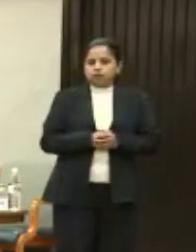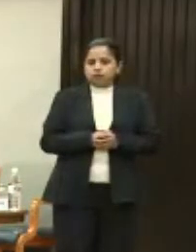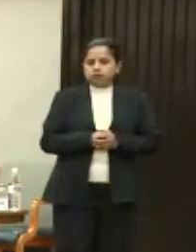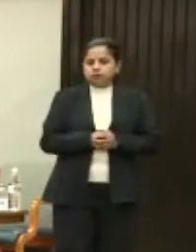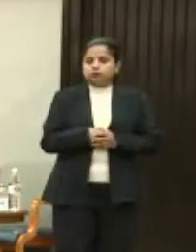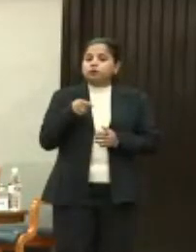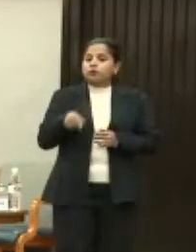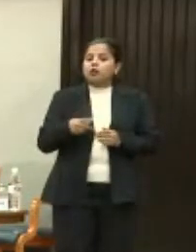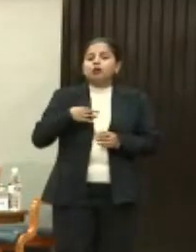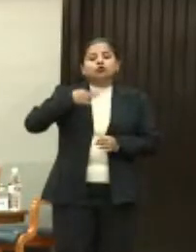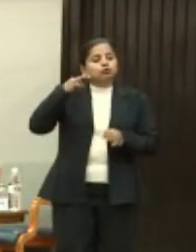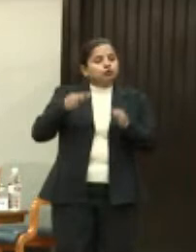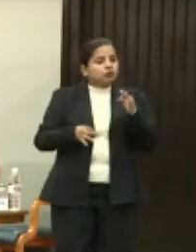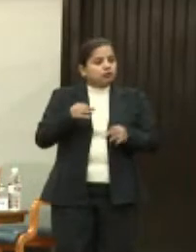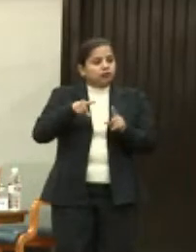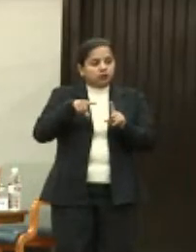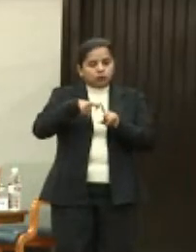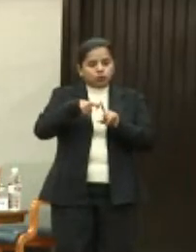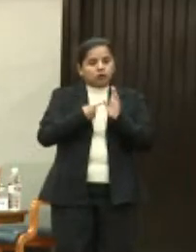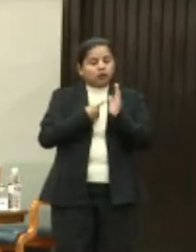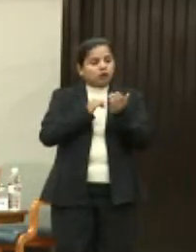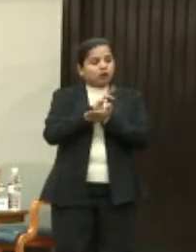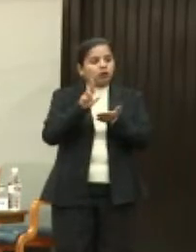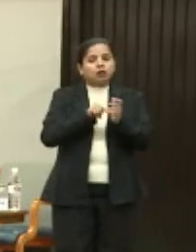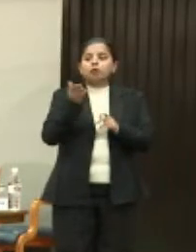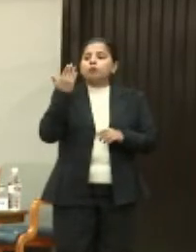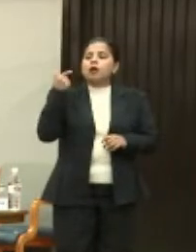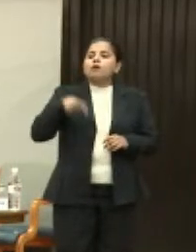Justice Krishna Iyer, former member